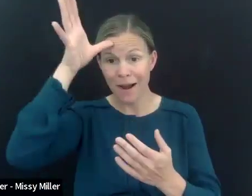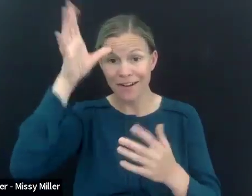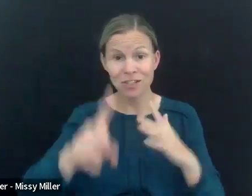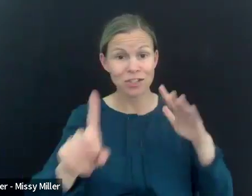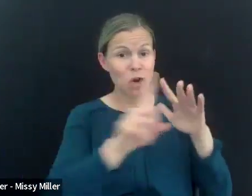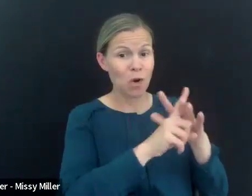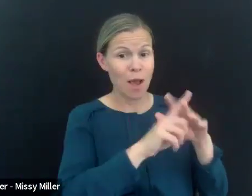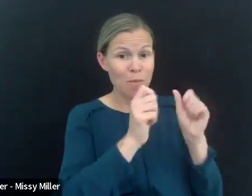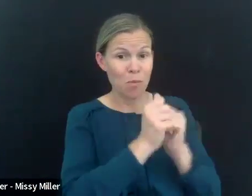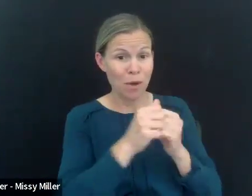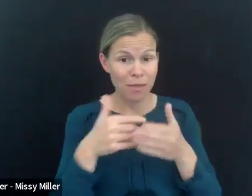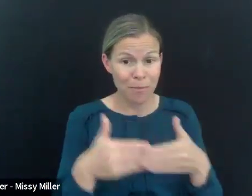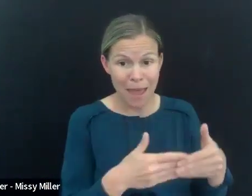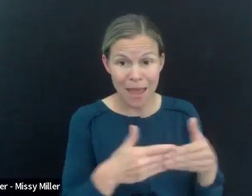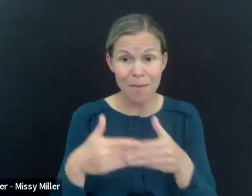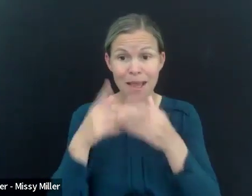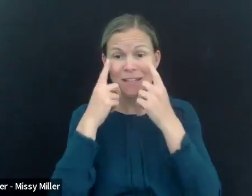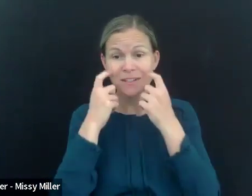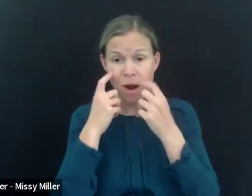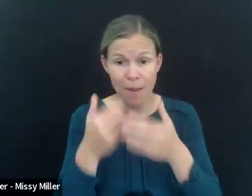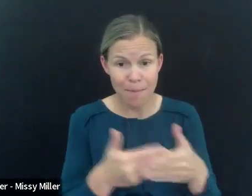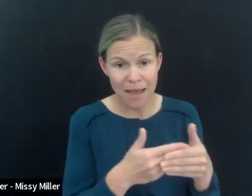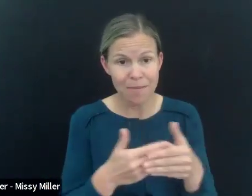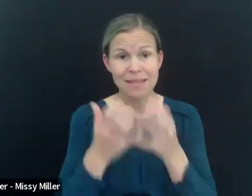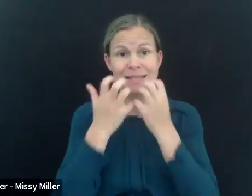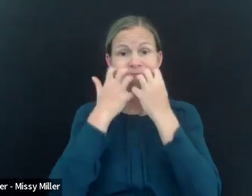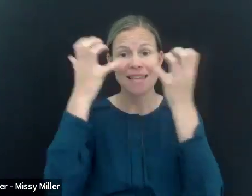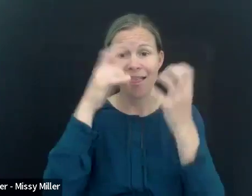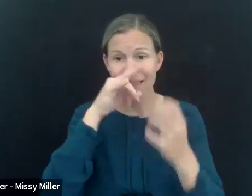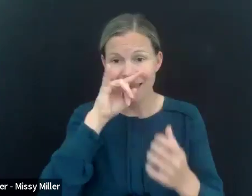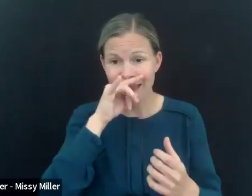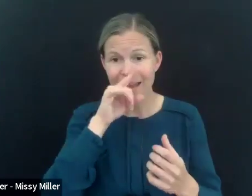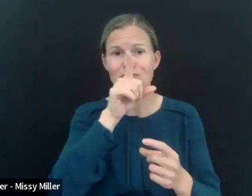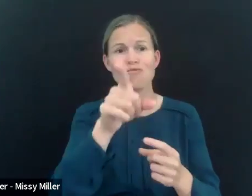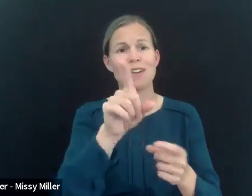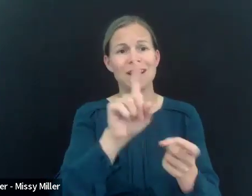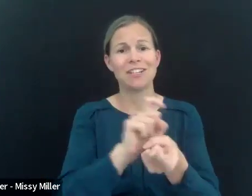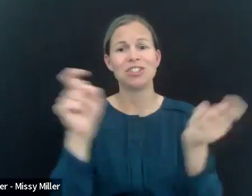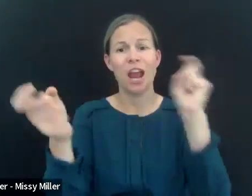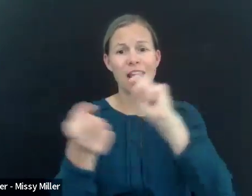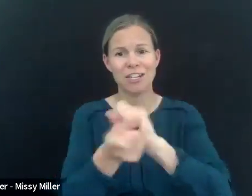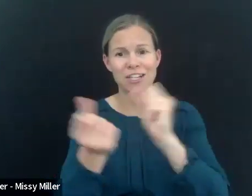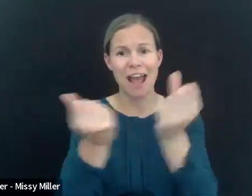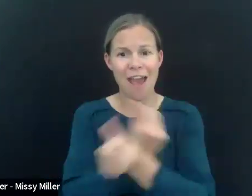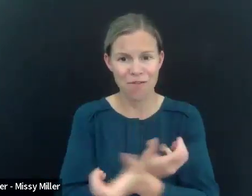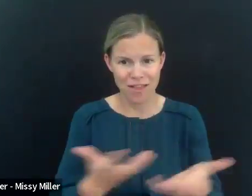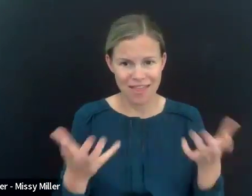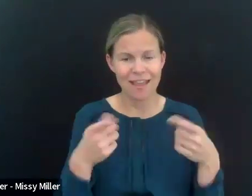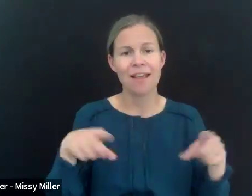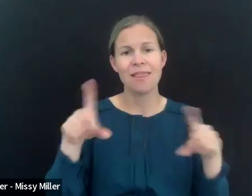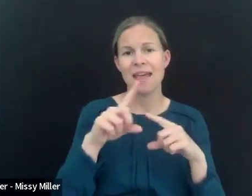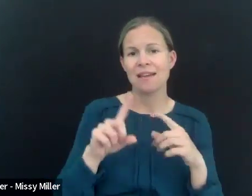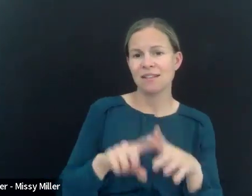strollers and the crying babies and the yelling kids. And it totally changed the dynamic. And everybody started telling their midwifery stories.